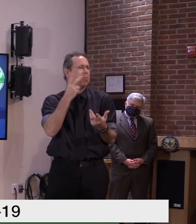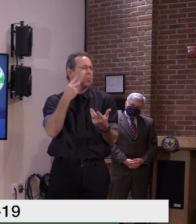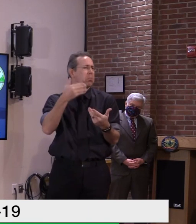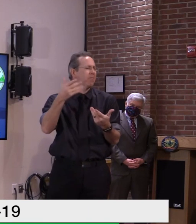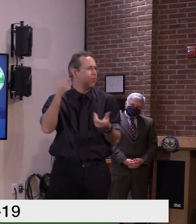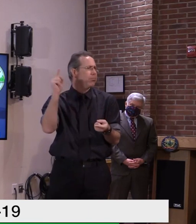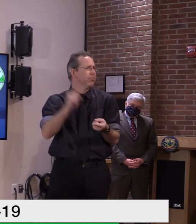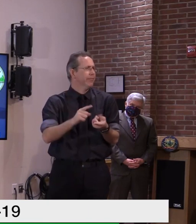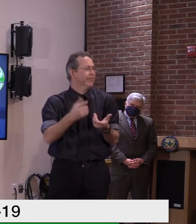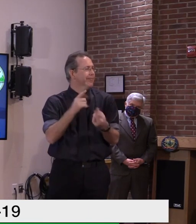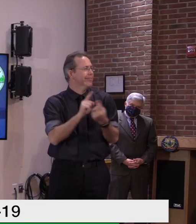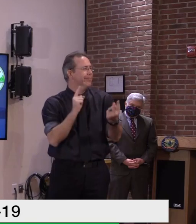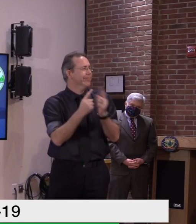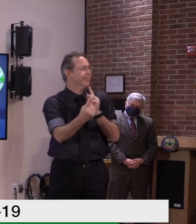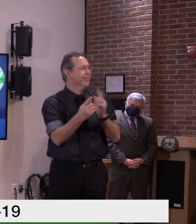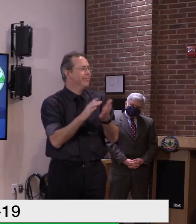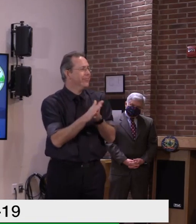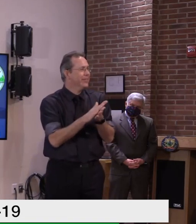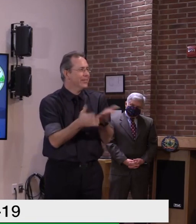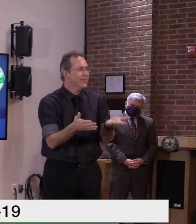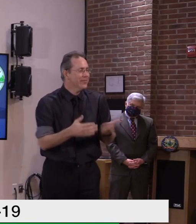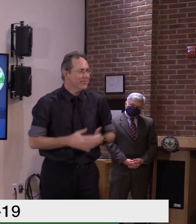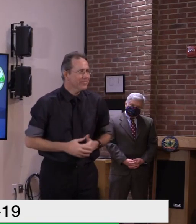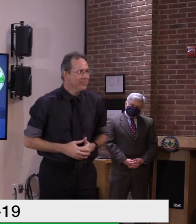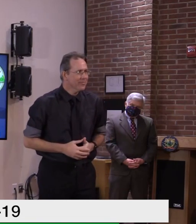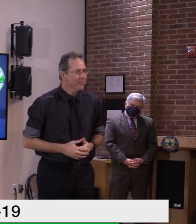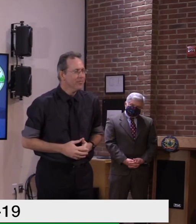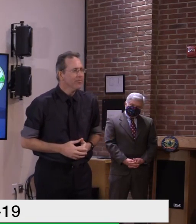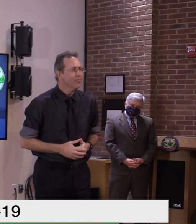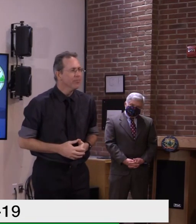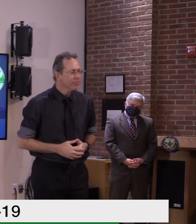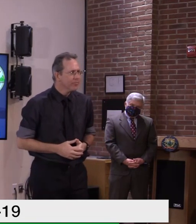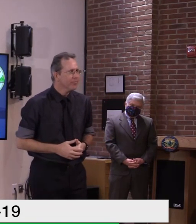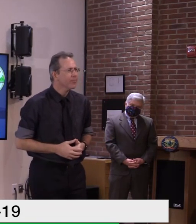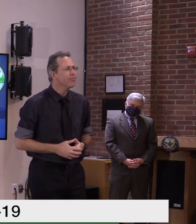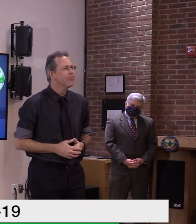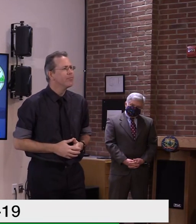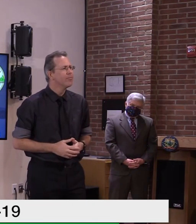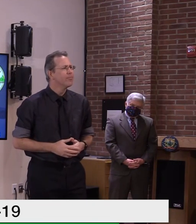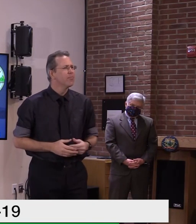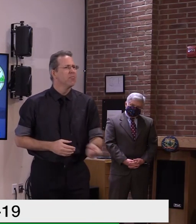coronavirus. Thanks. You know, from what I've read,